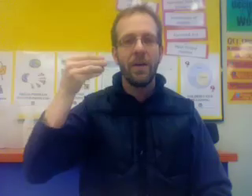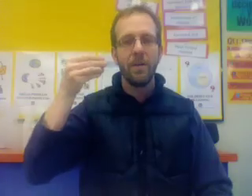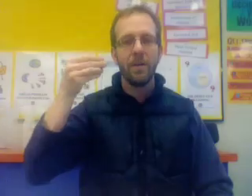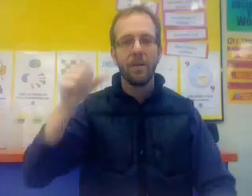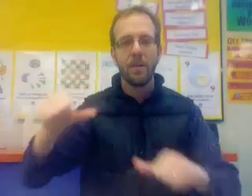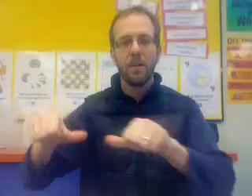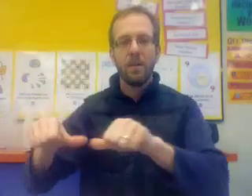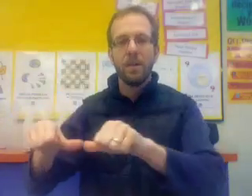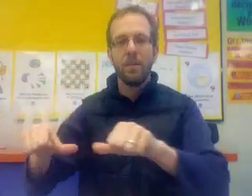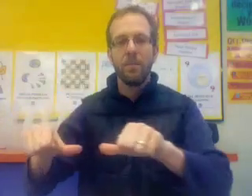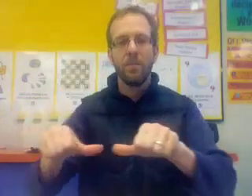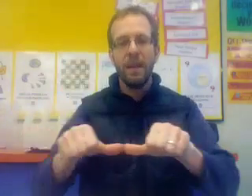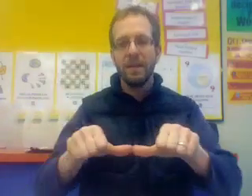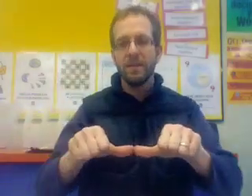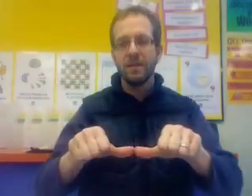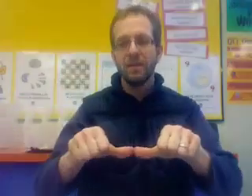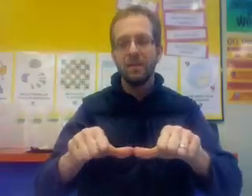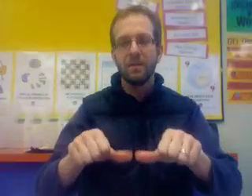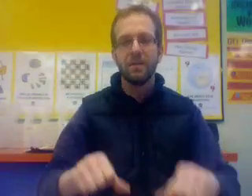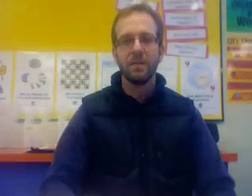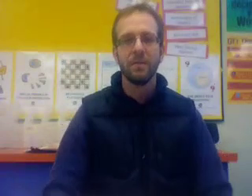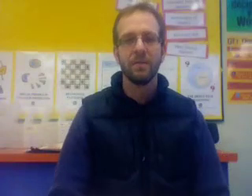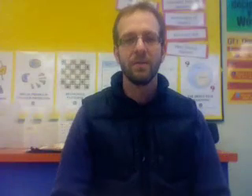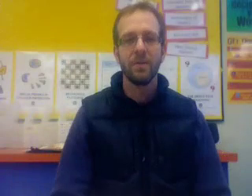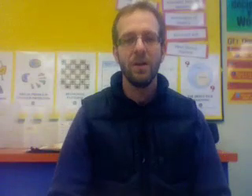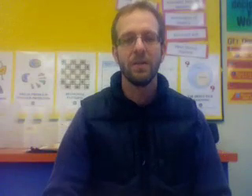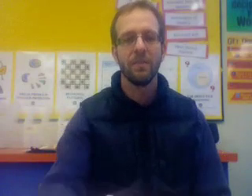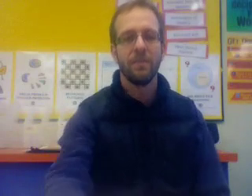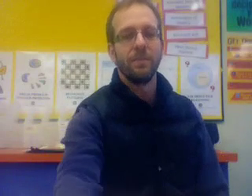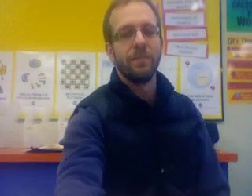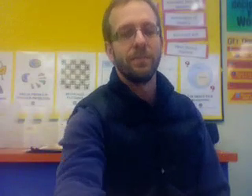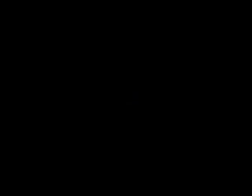better place. Good.